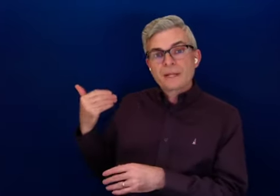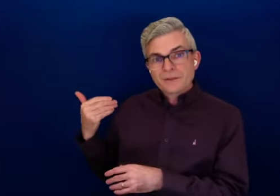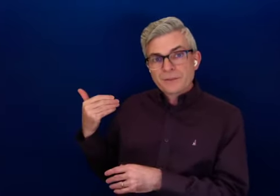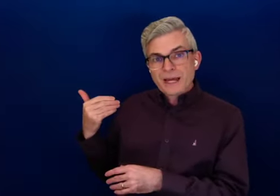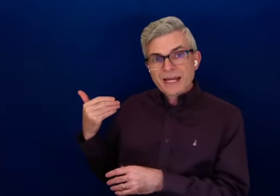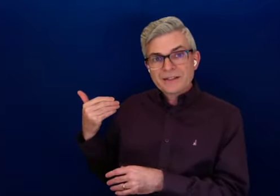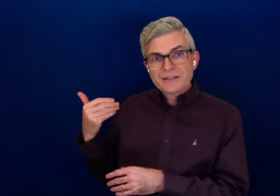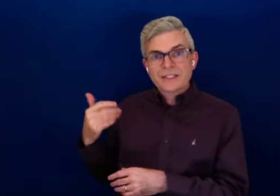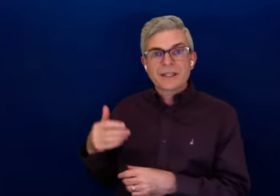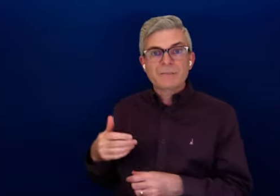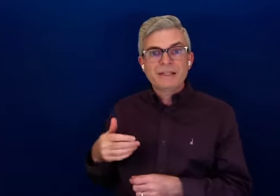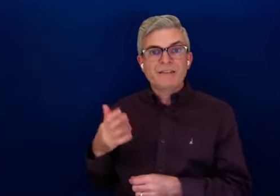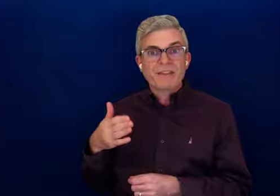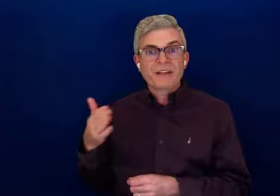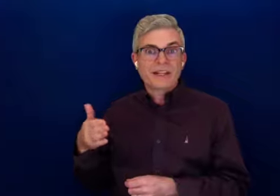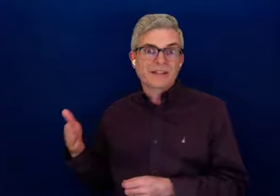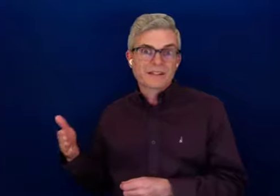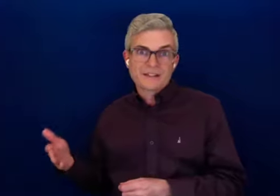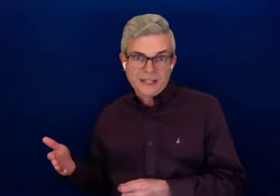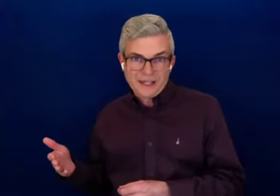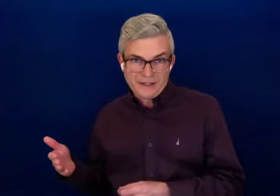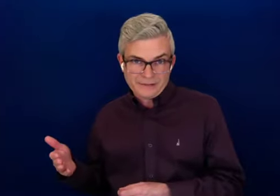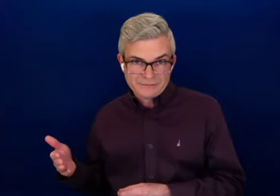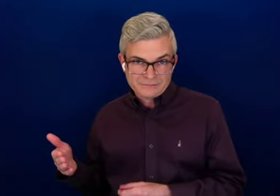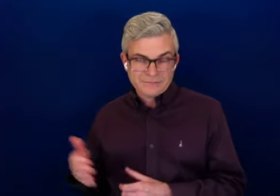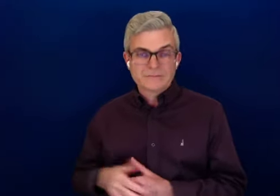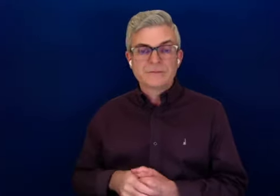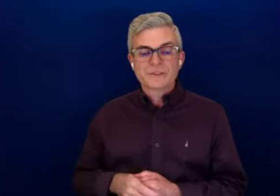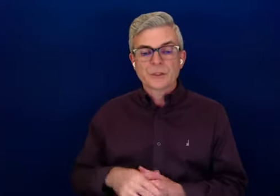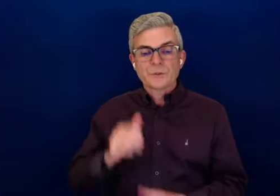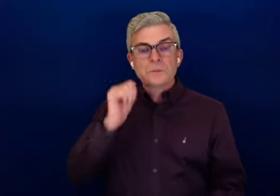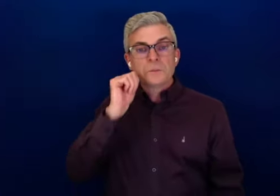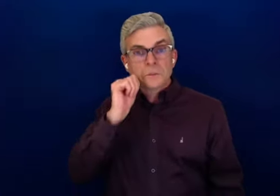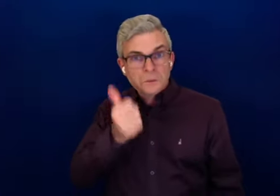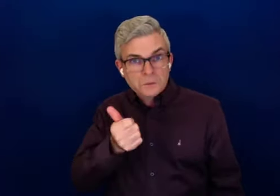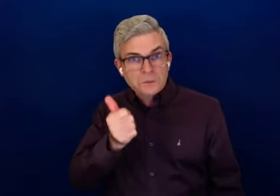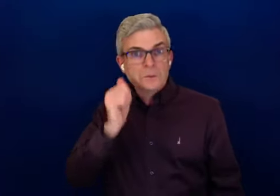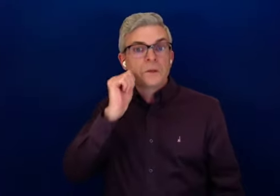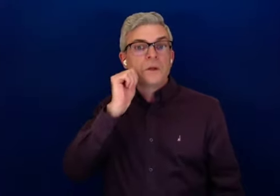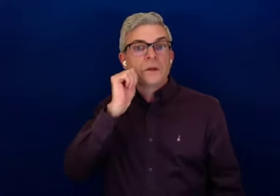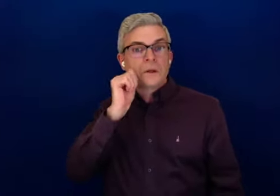about the past, it can mean the next day. So